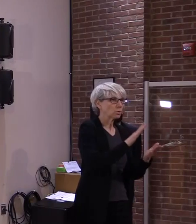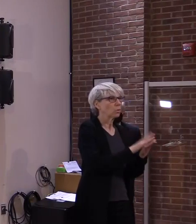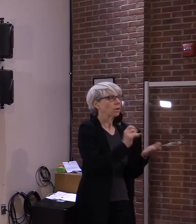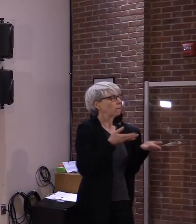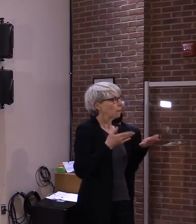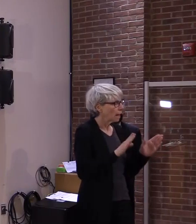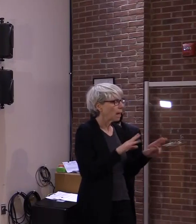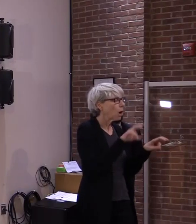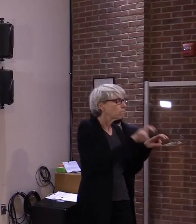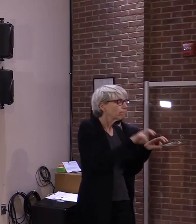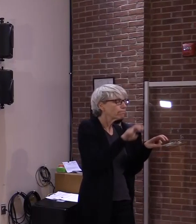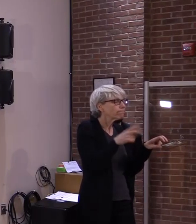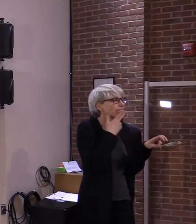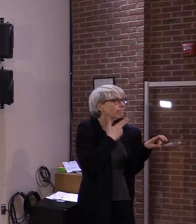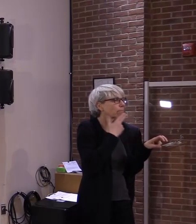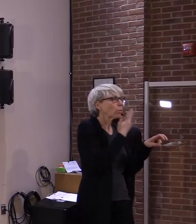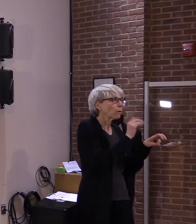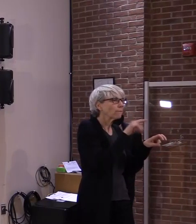Thank you.